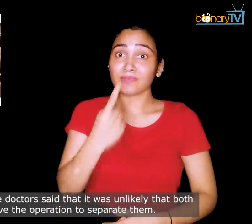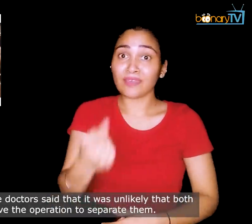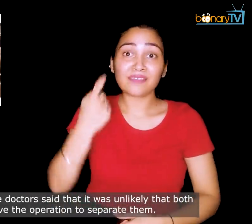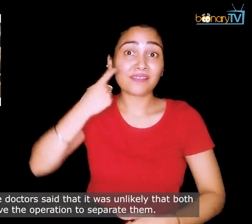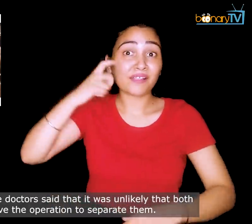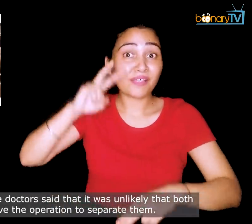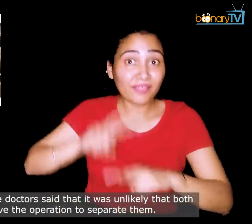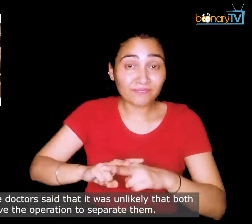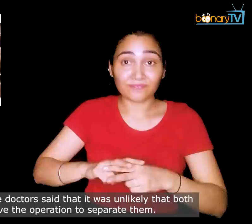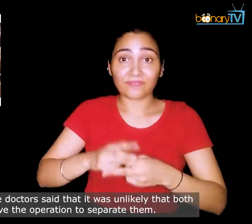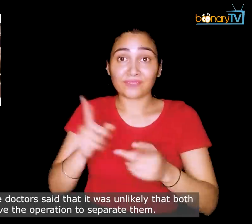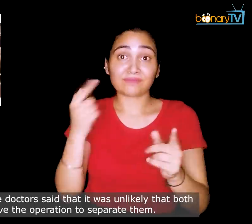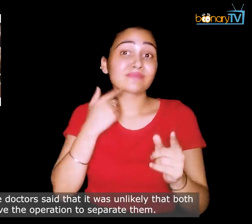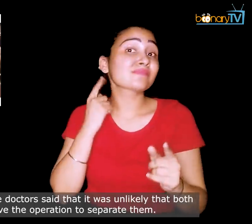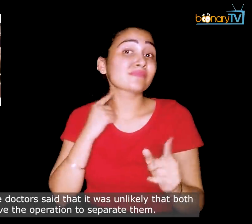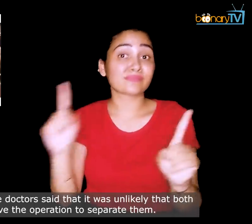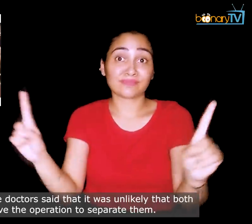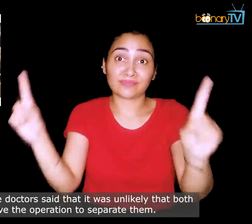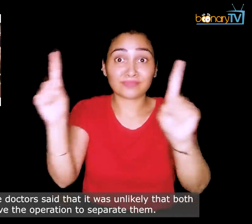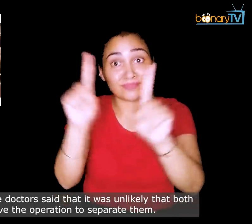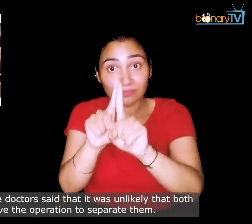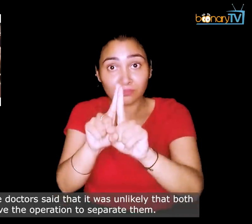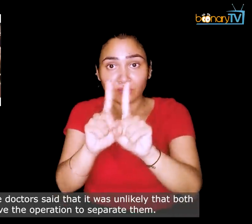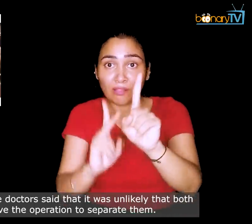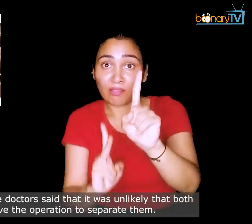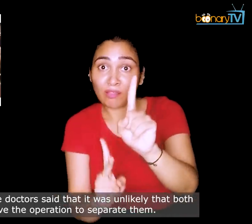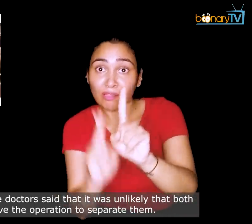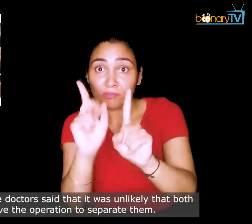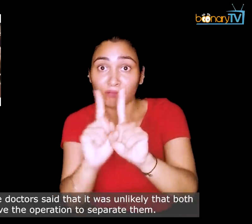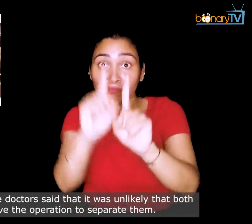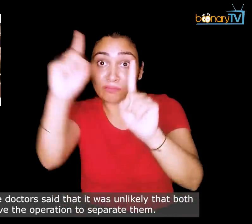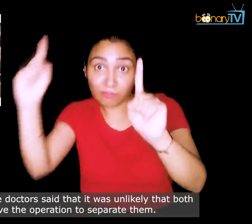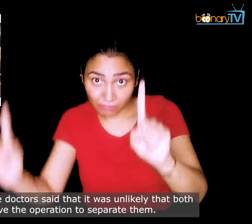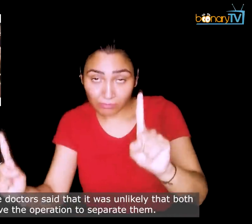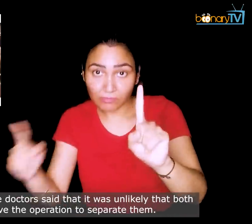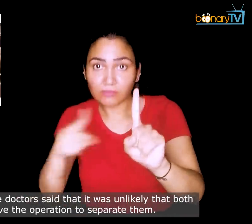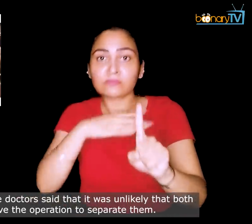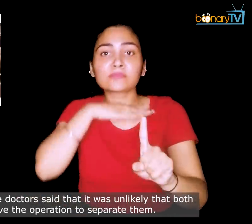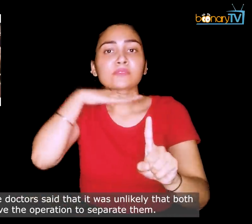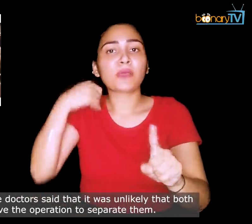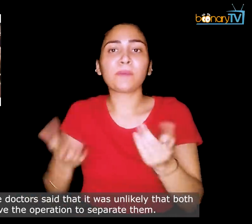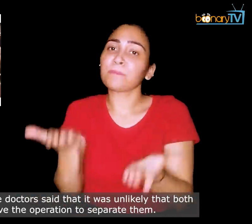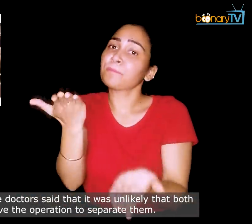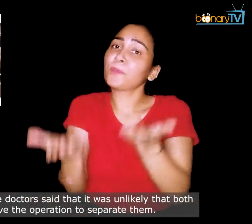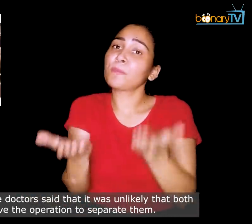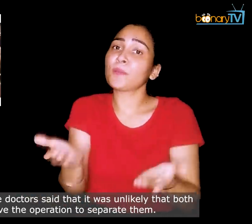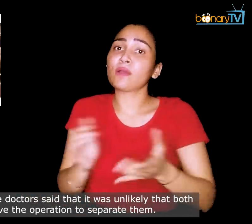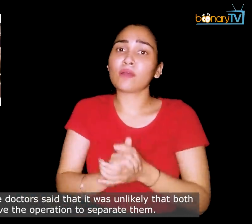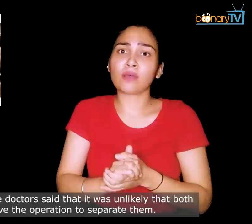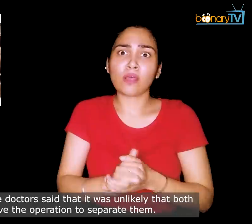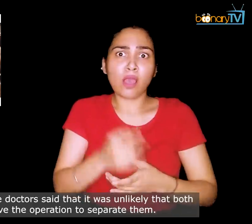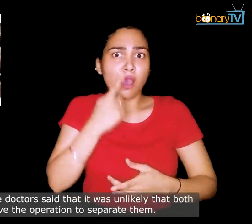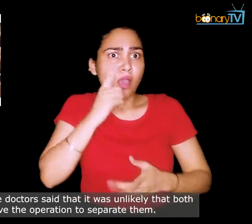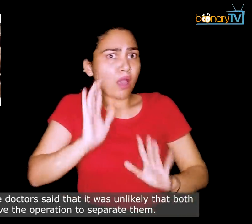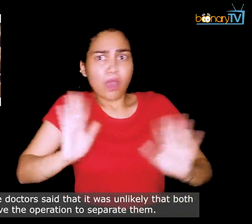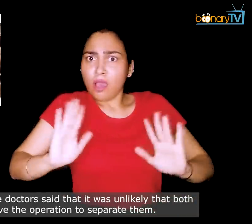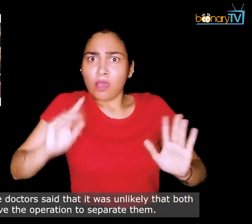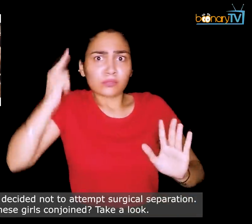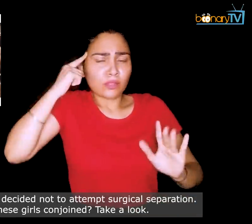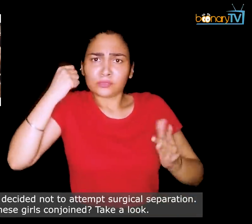birth, the doctors said that it was unlikely that both would survive the operation to separate them. Hence,